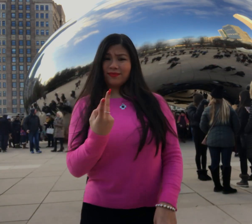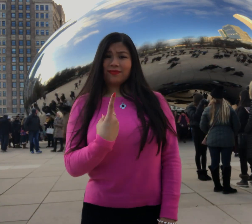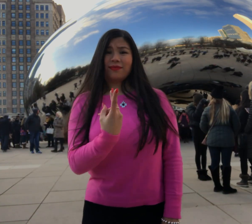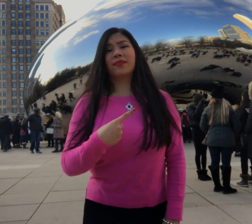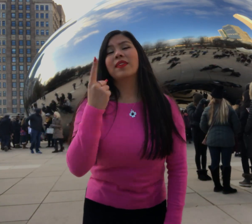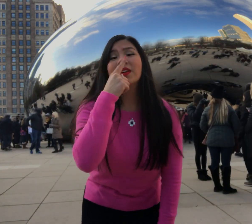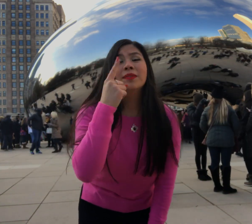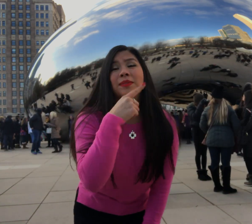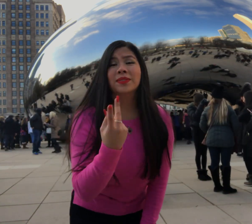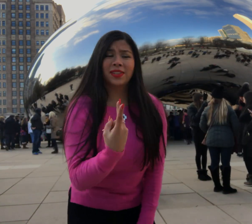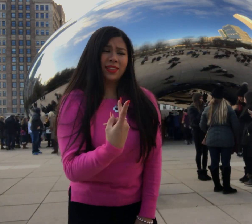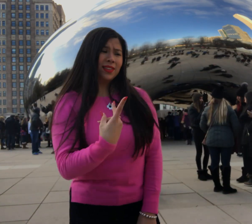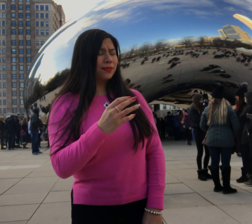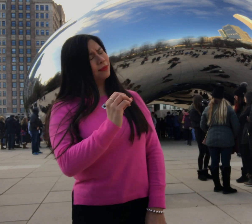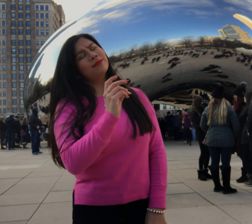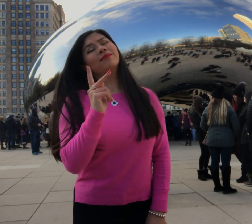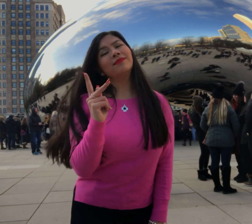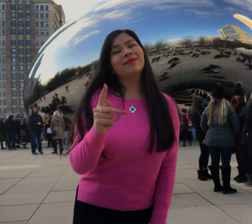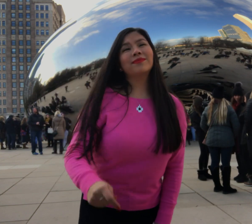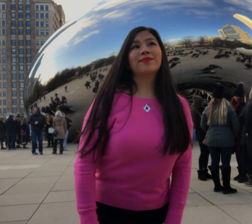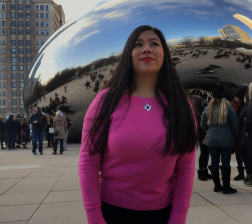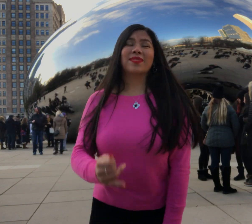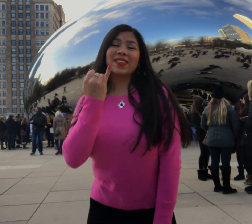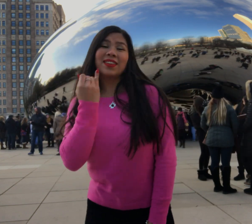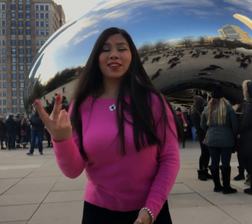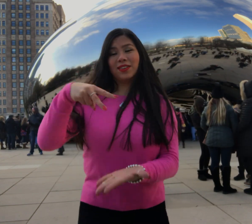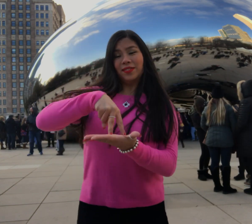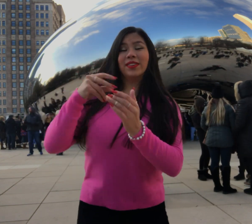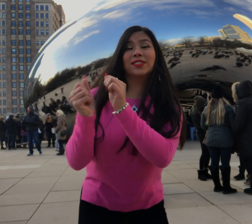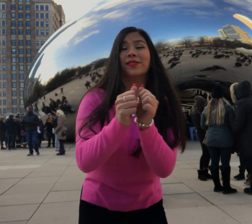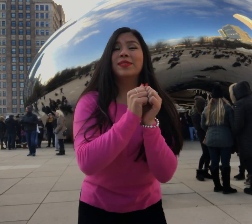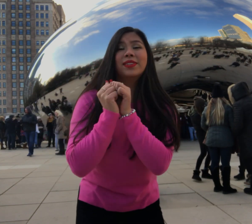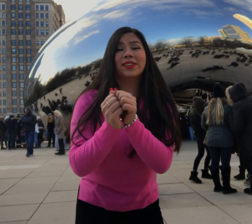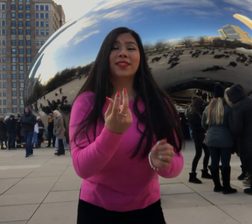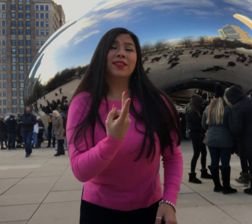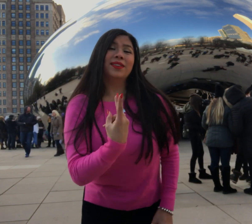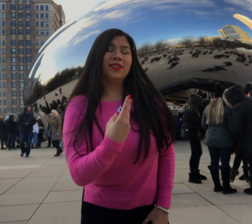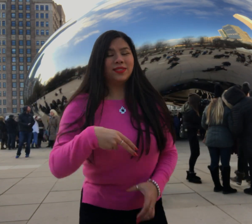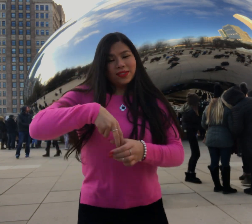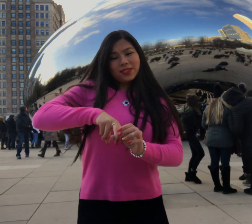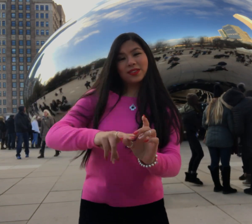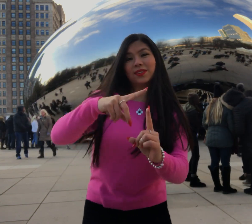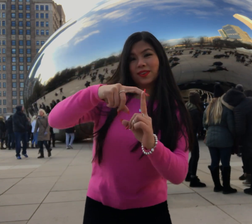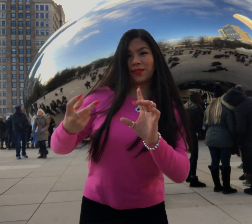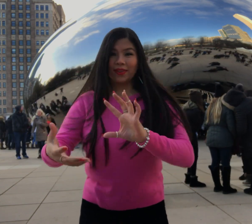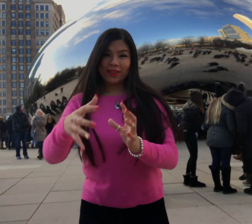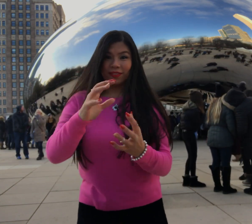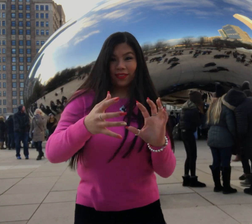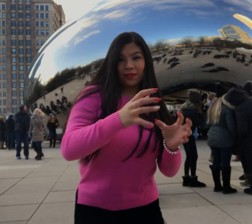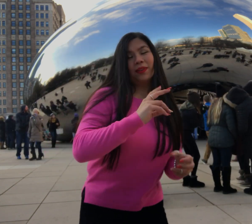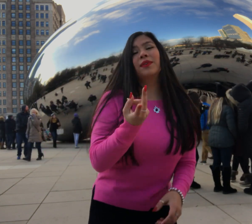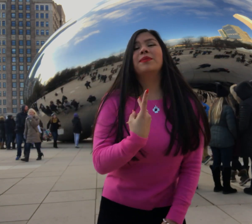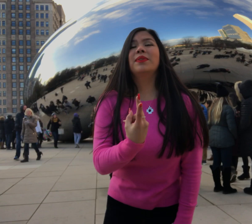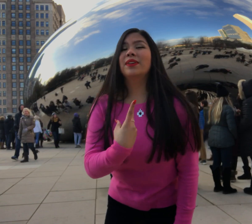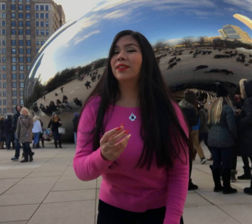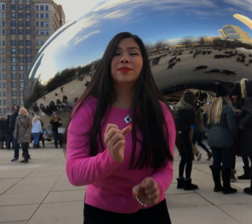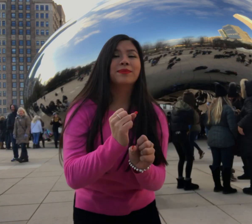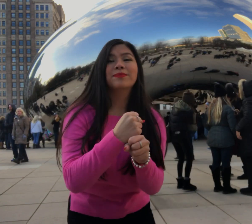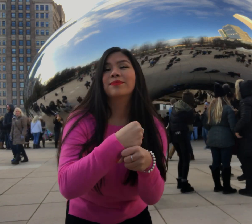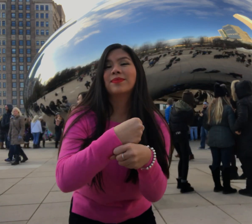course, we pretended we're okay Now if we jump together, at least we can swim far away from the wreck we made